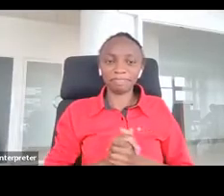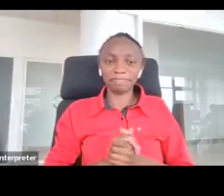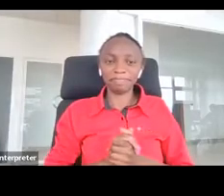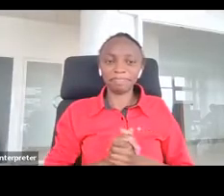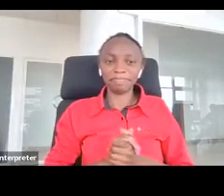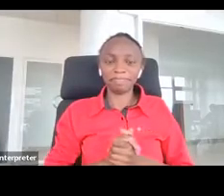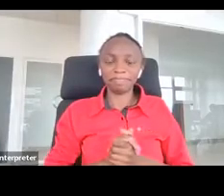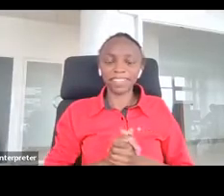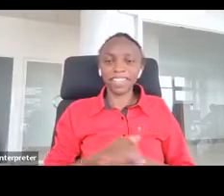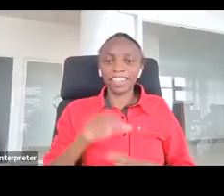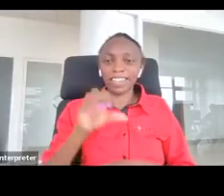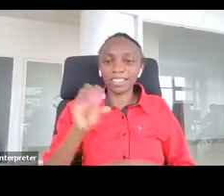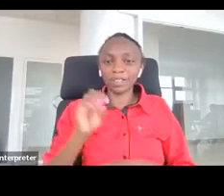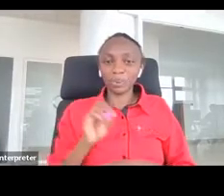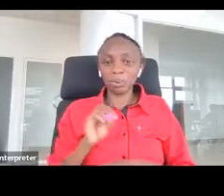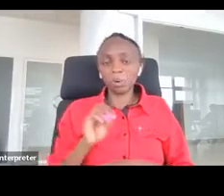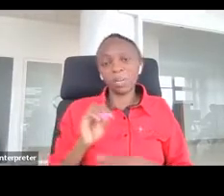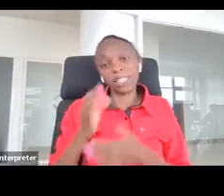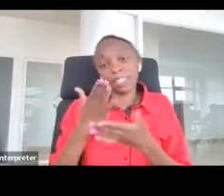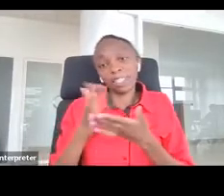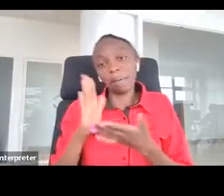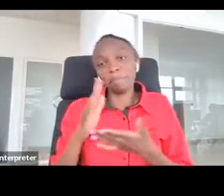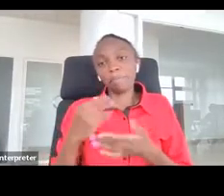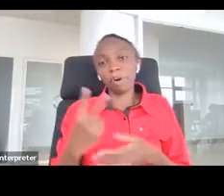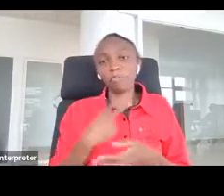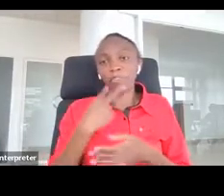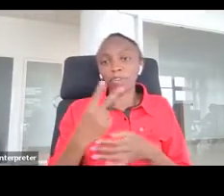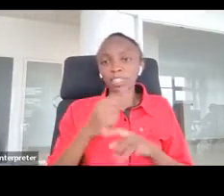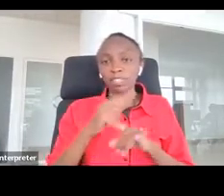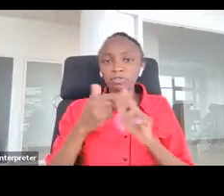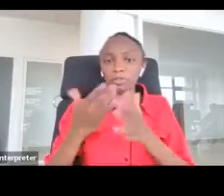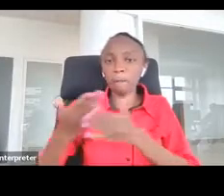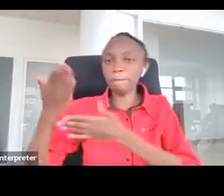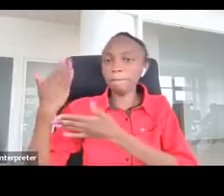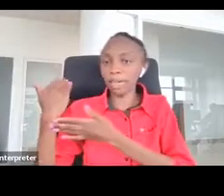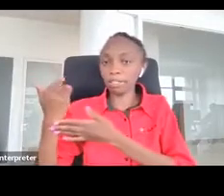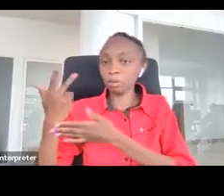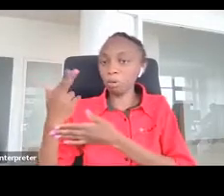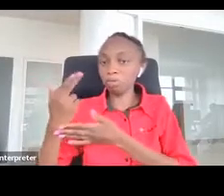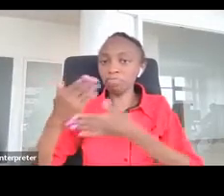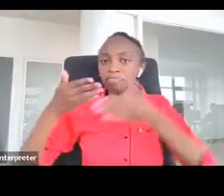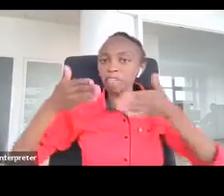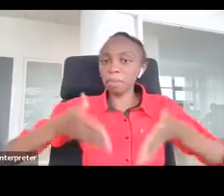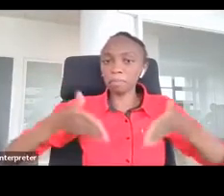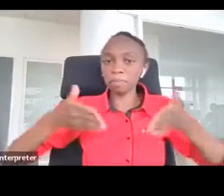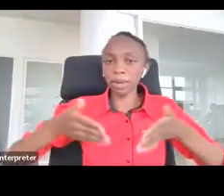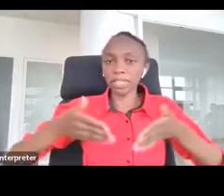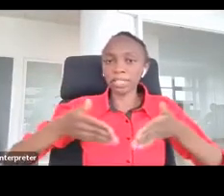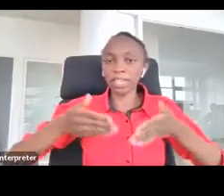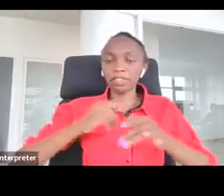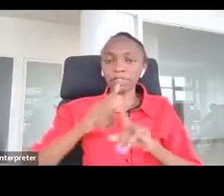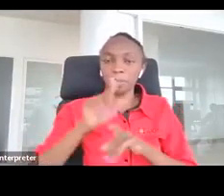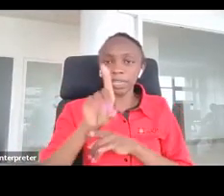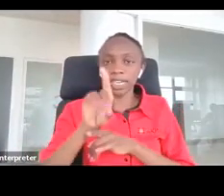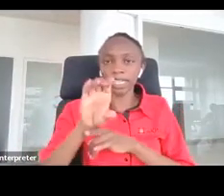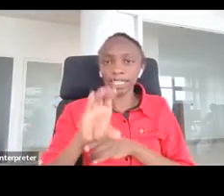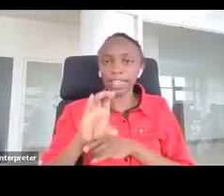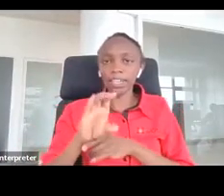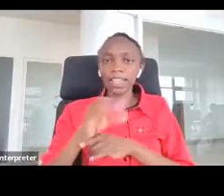So, some of the voices, past and present, of DEC, the original